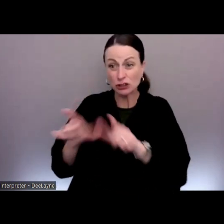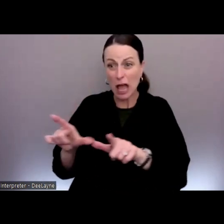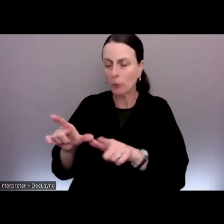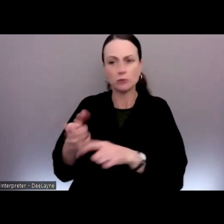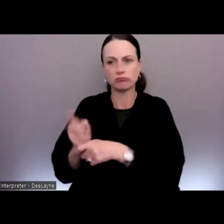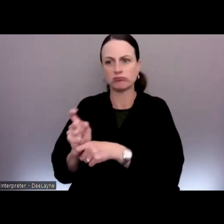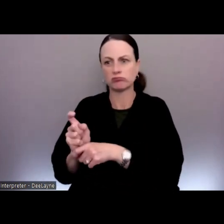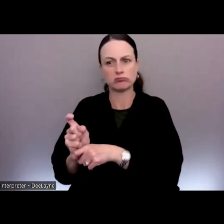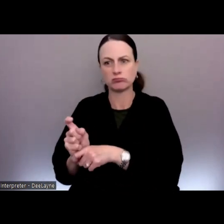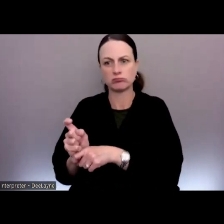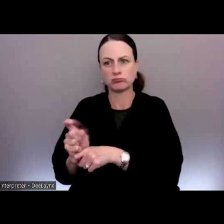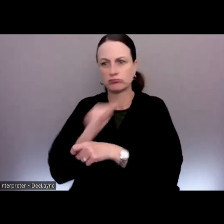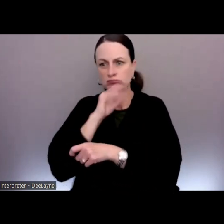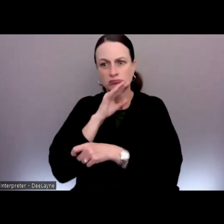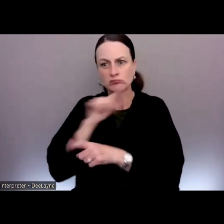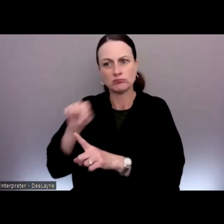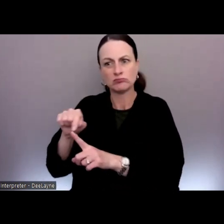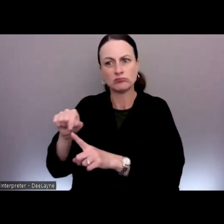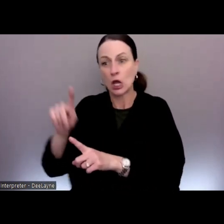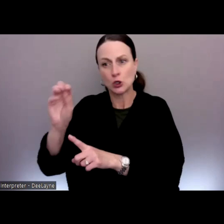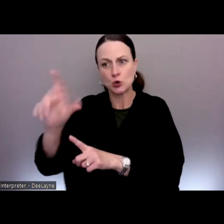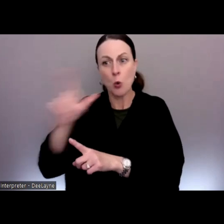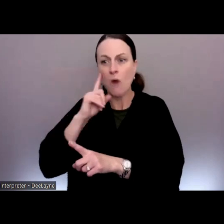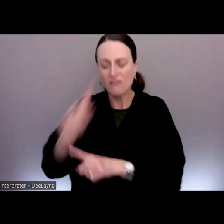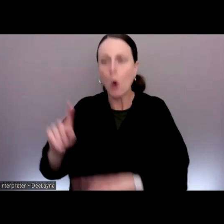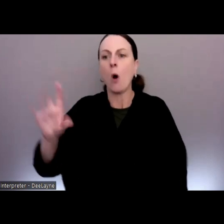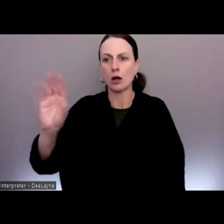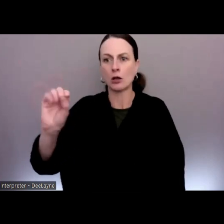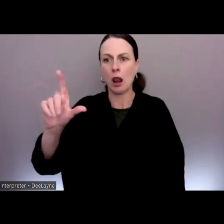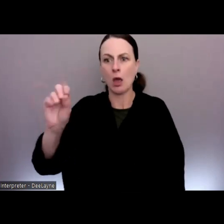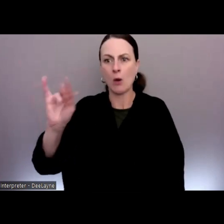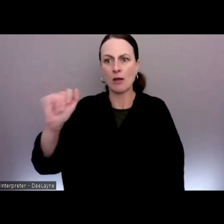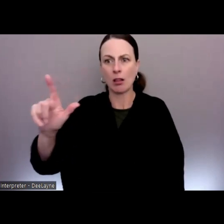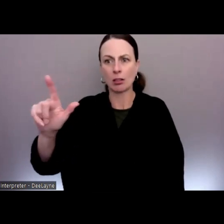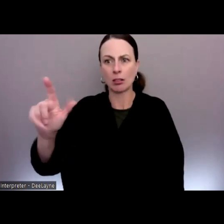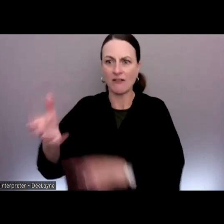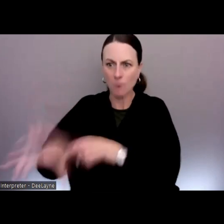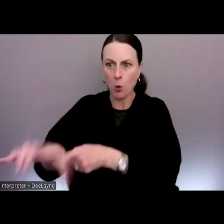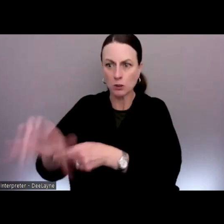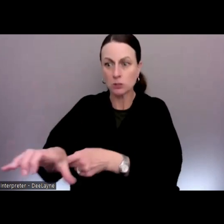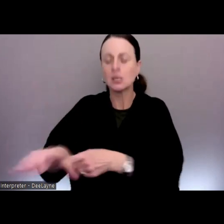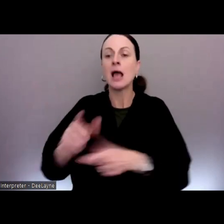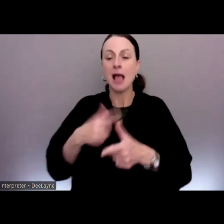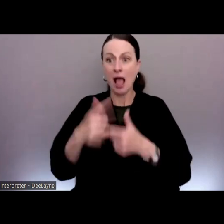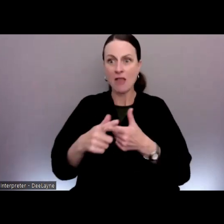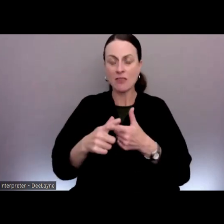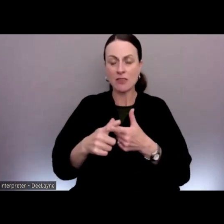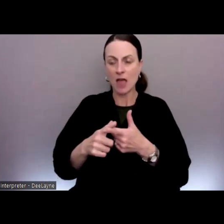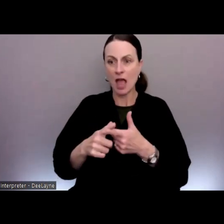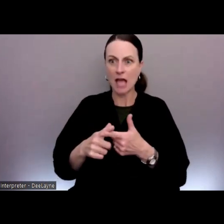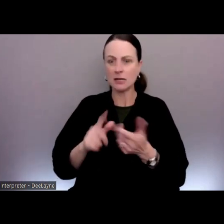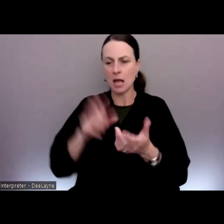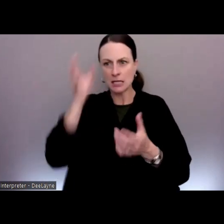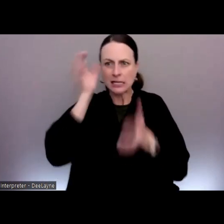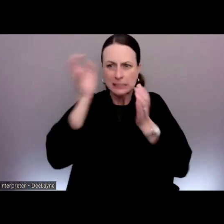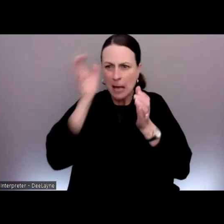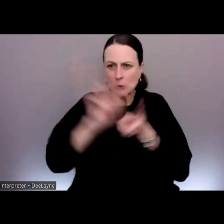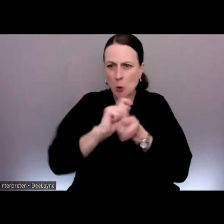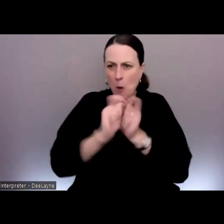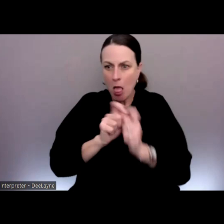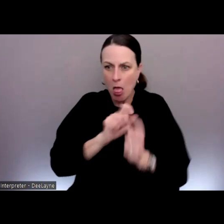it is a tool and site of colonial coercion, and that through sonic conceptual manipulation and